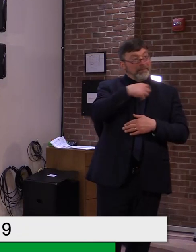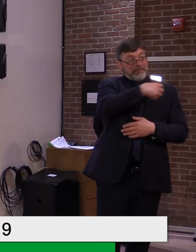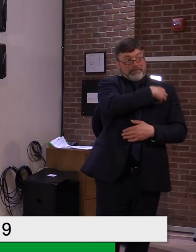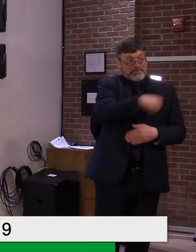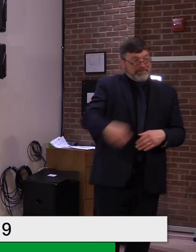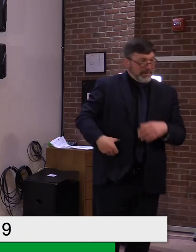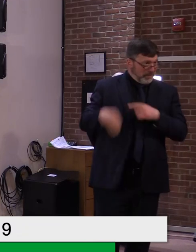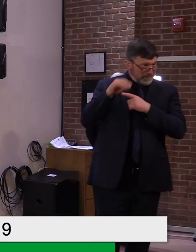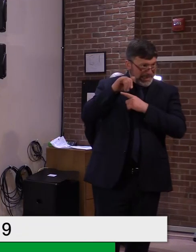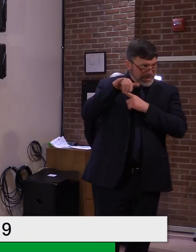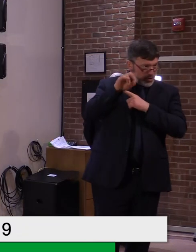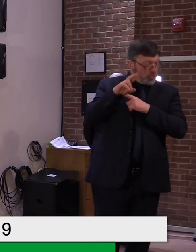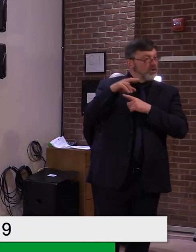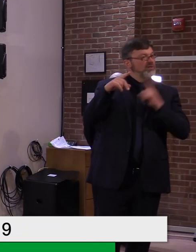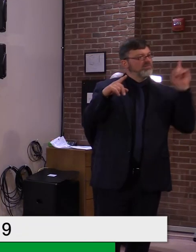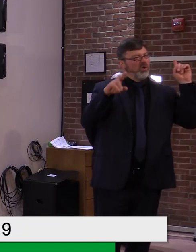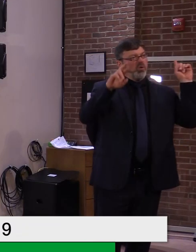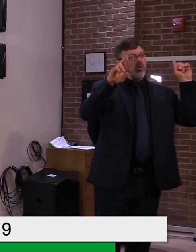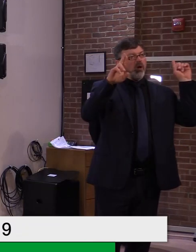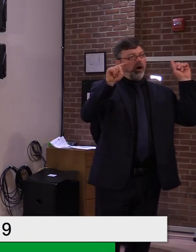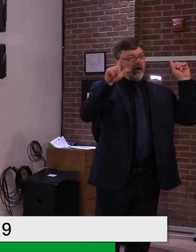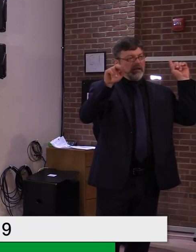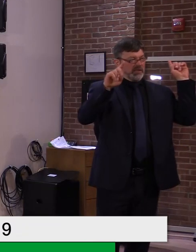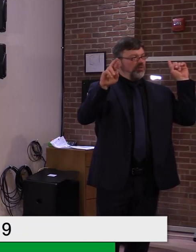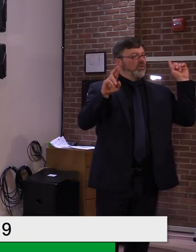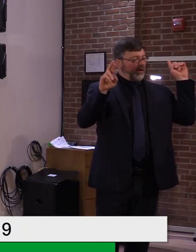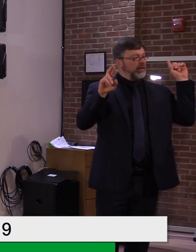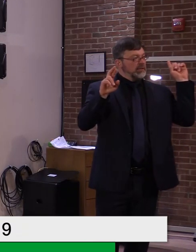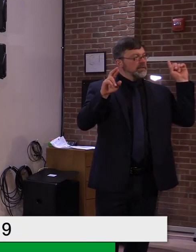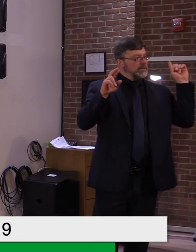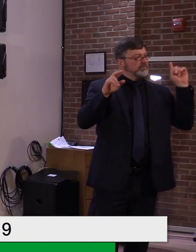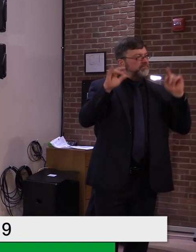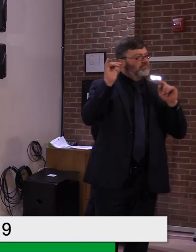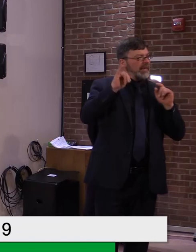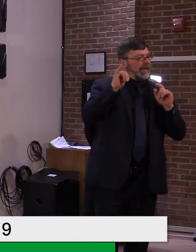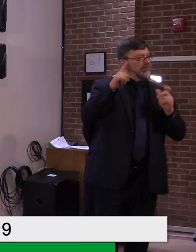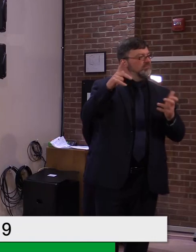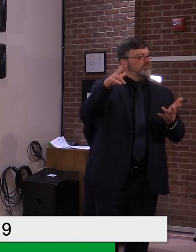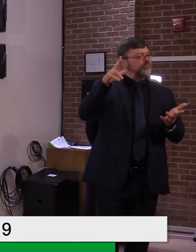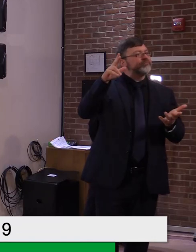resettle refugees there. Is there any political